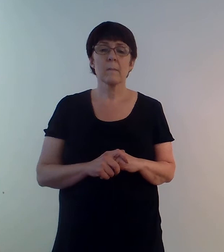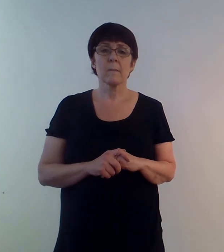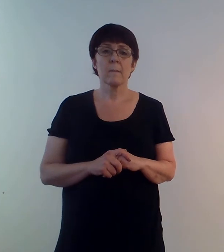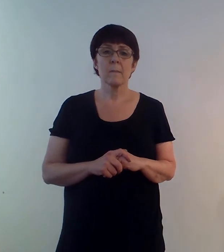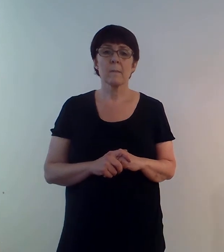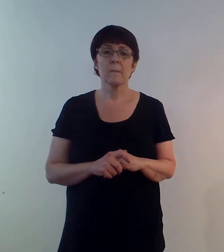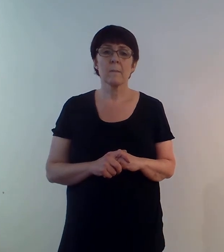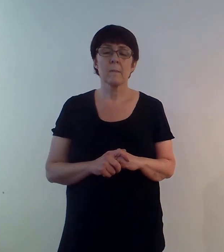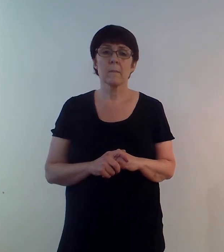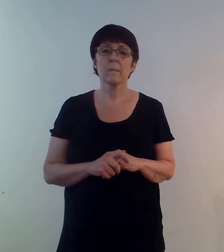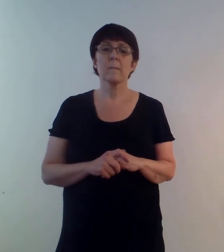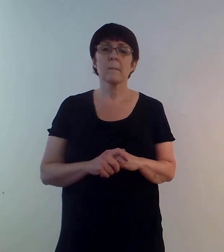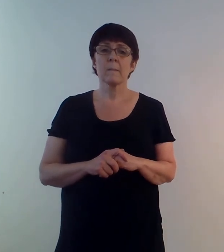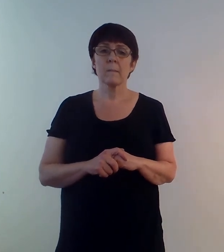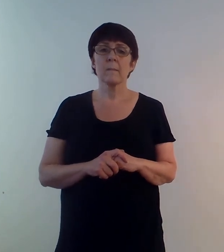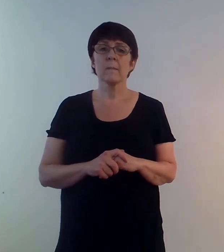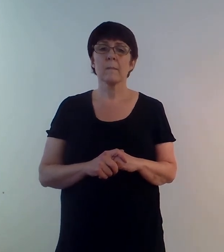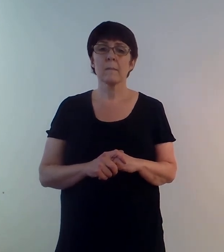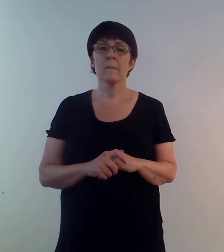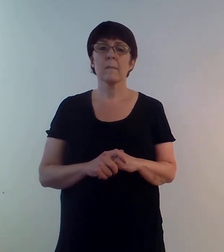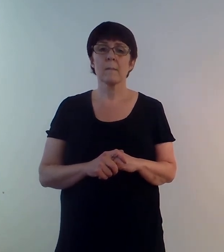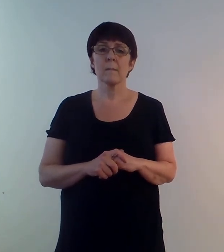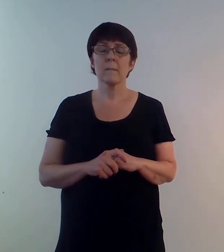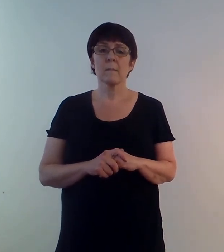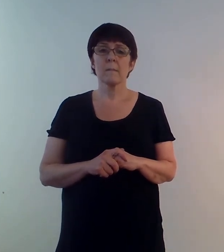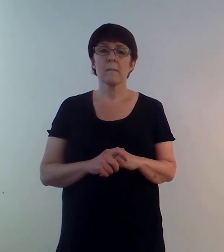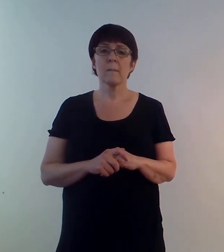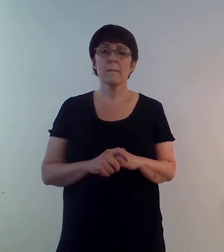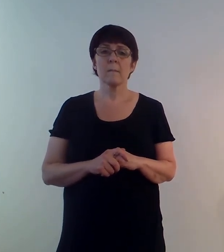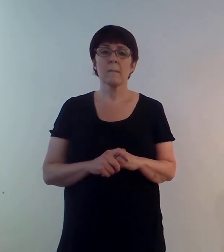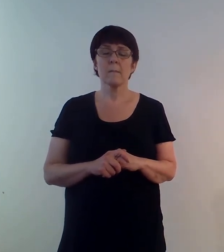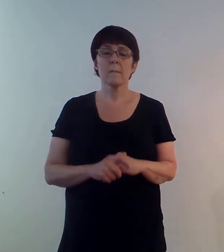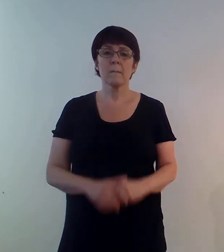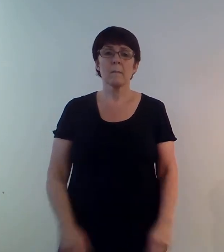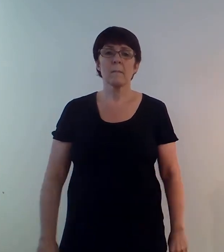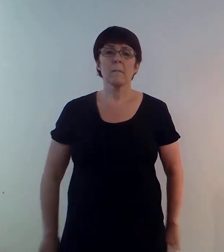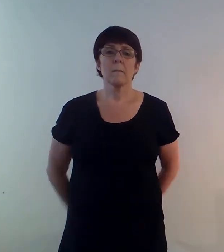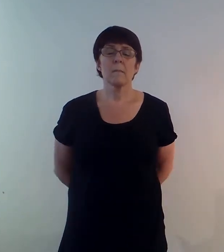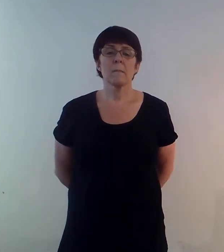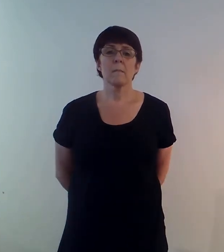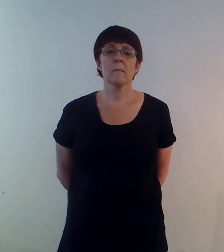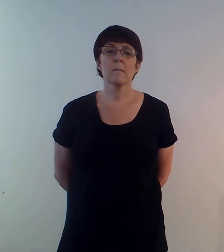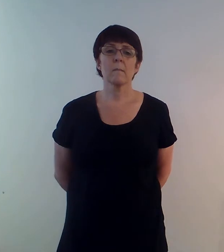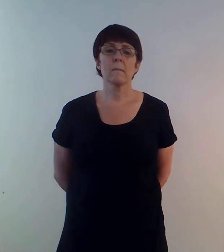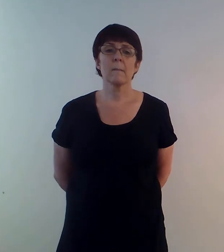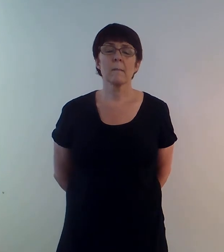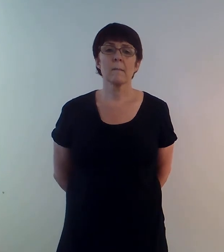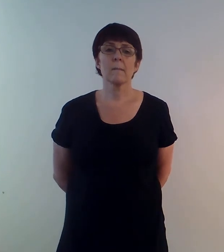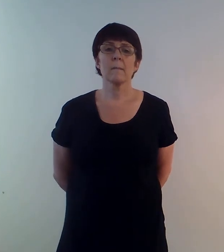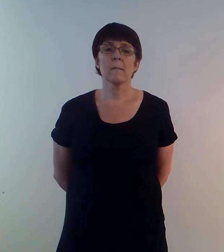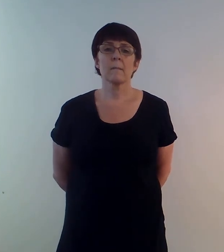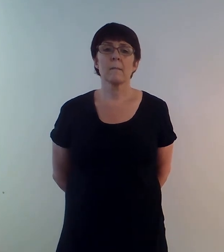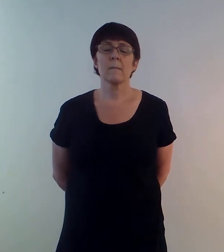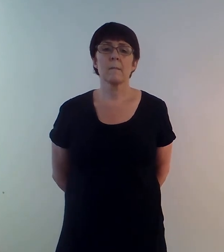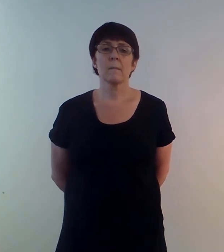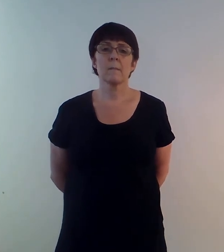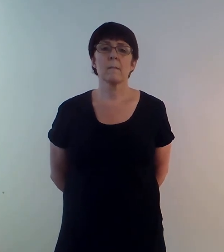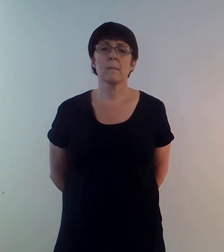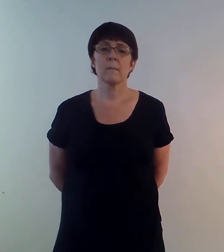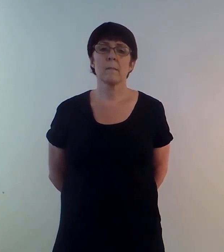You should really start to feel the burn now on your core, hopefully. Even on your shoulders. We've got 10 seconds left to get as many reps out as we possibly can.